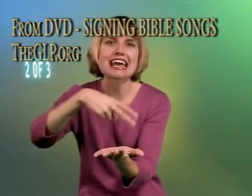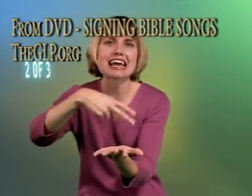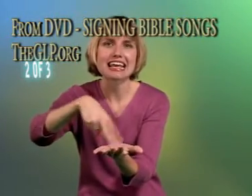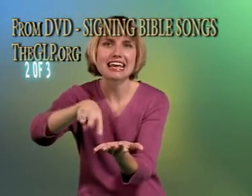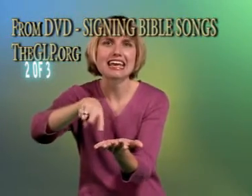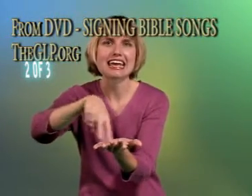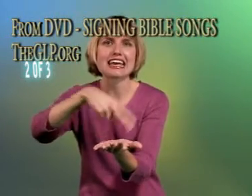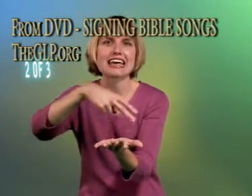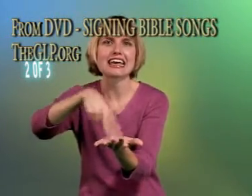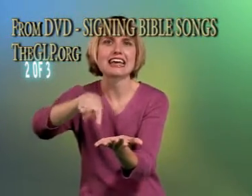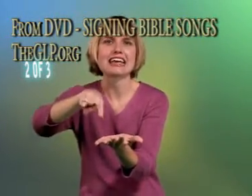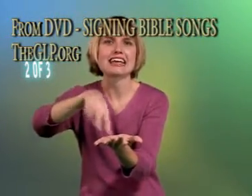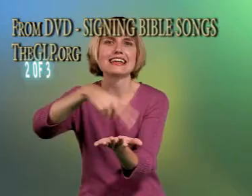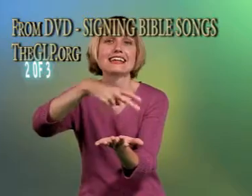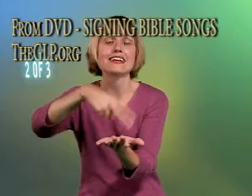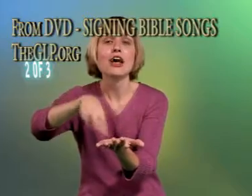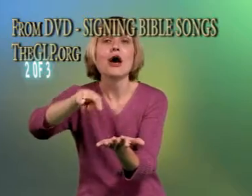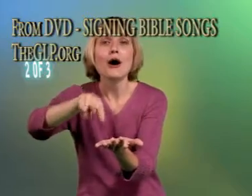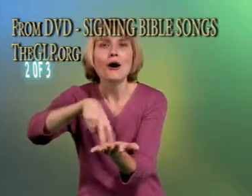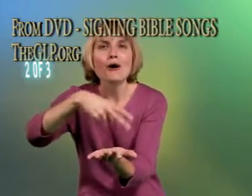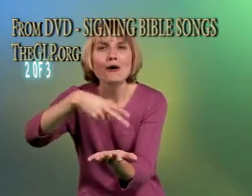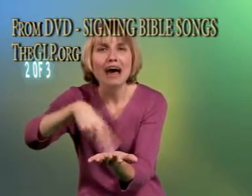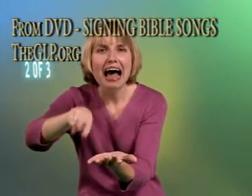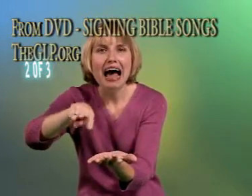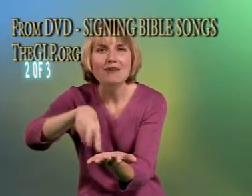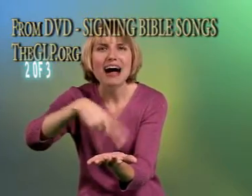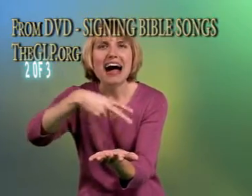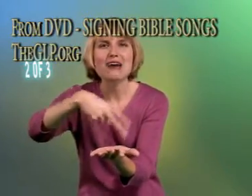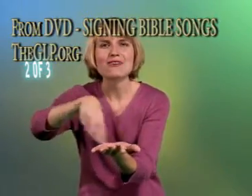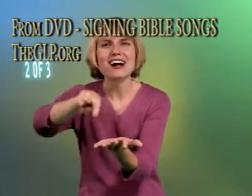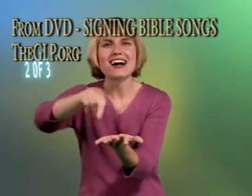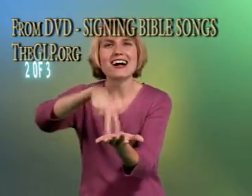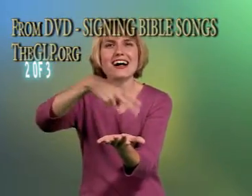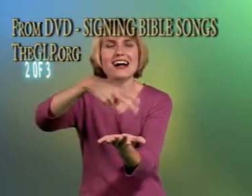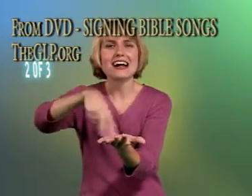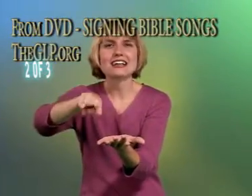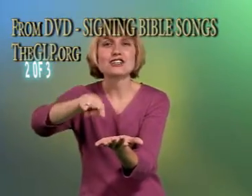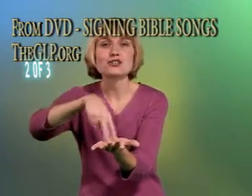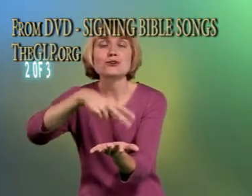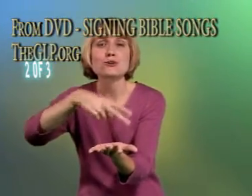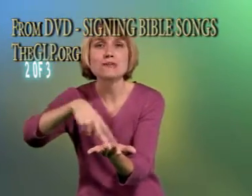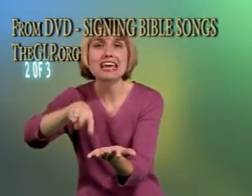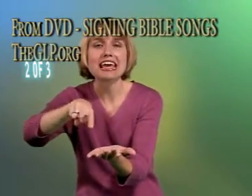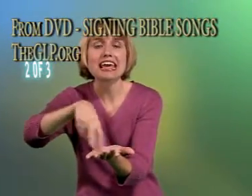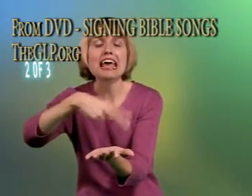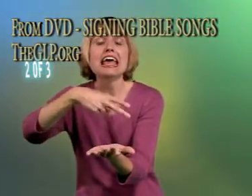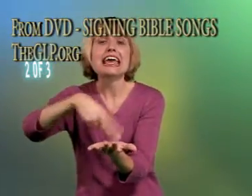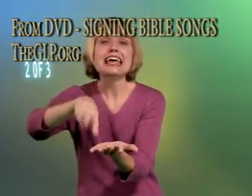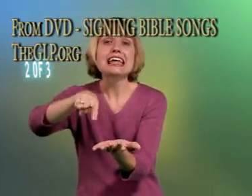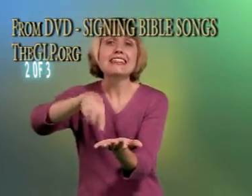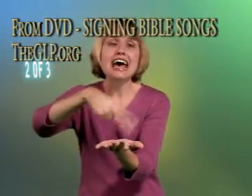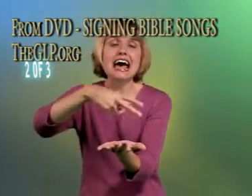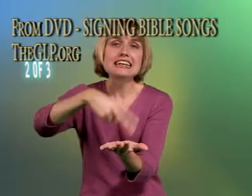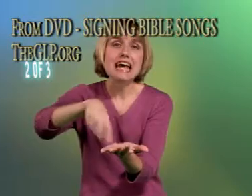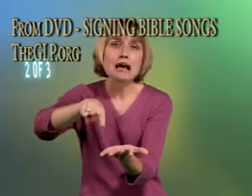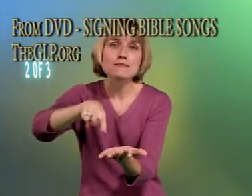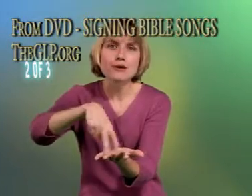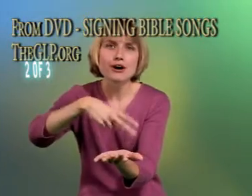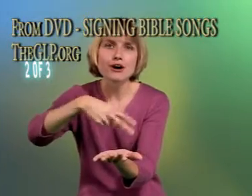dancing in, oh, how I want to be in that number